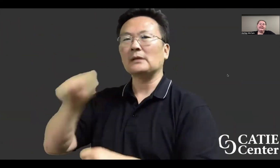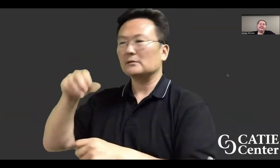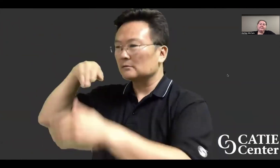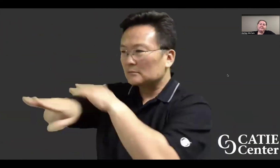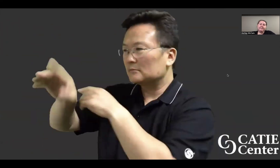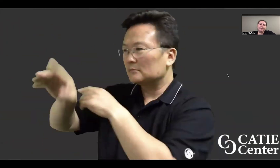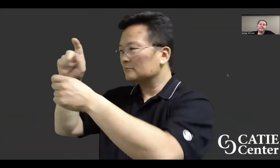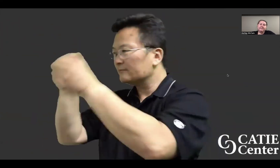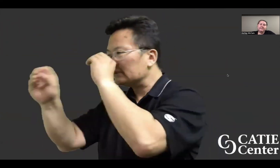needed.